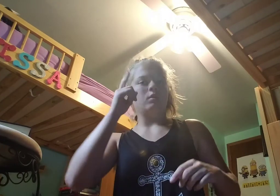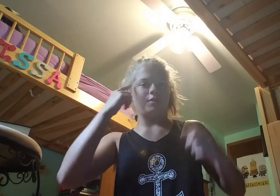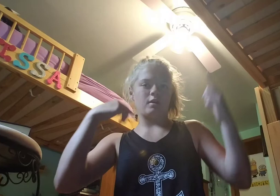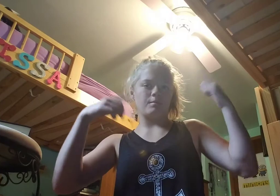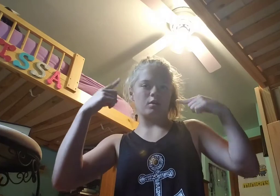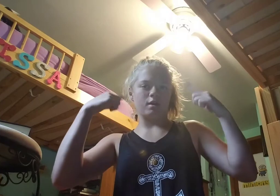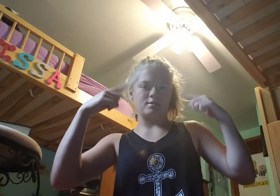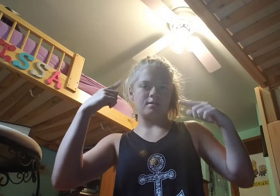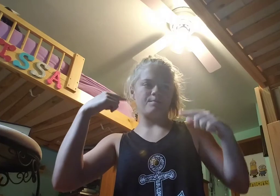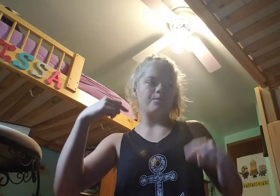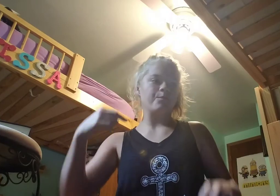you think I'm crazy.